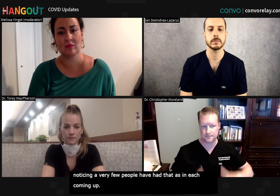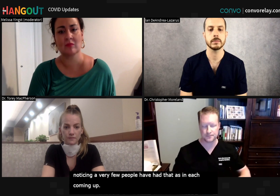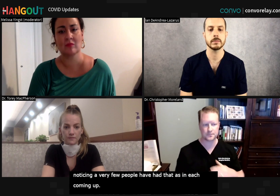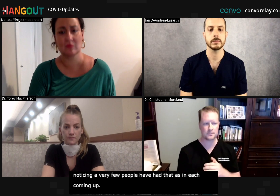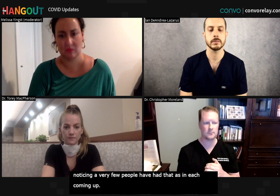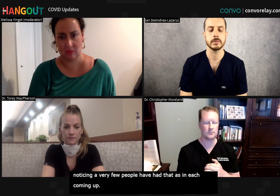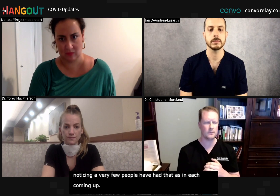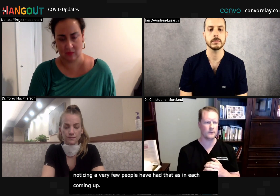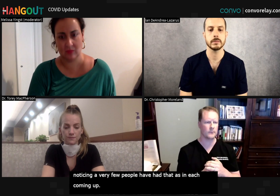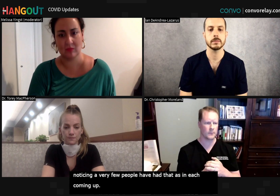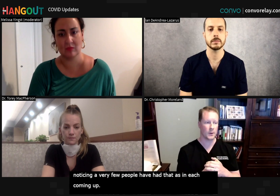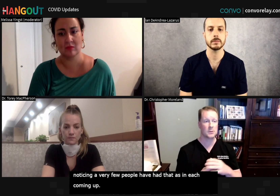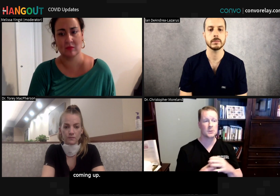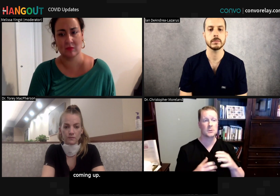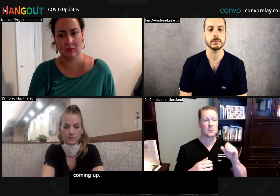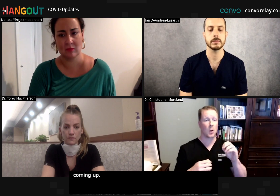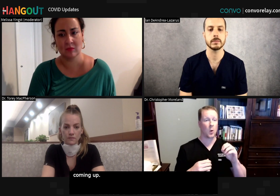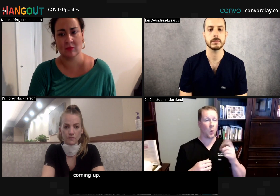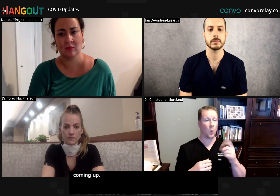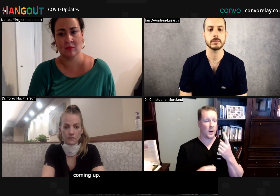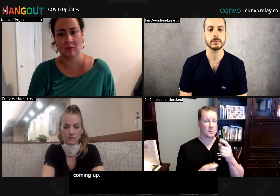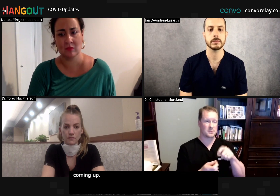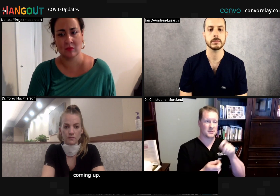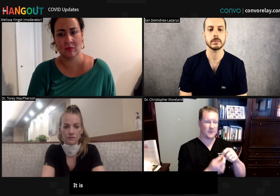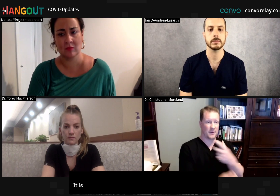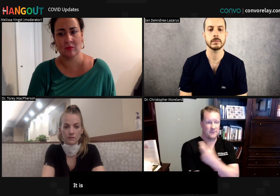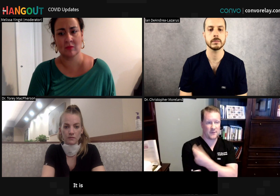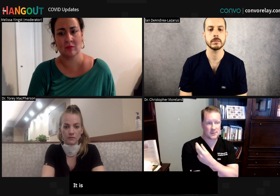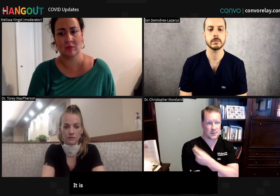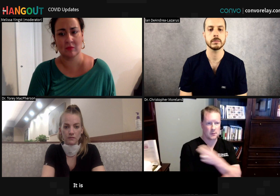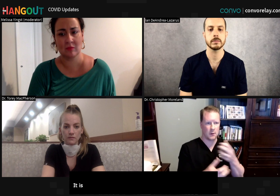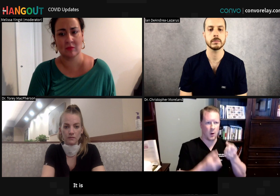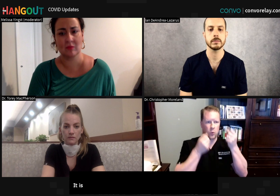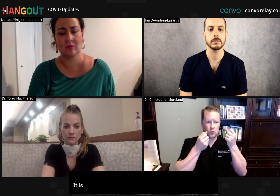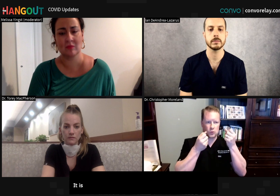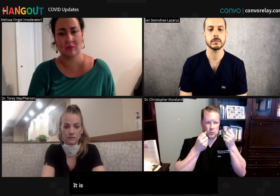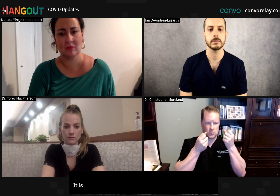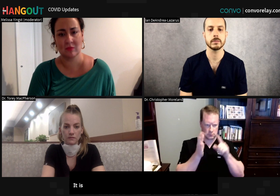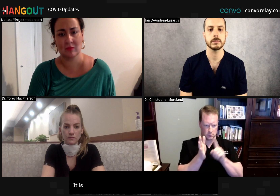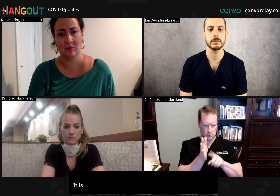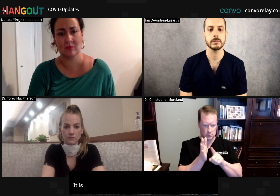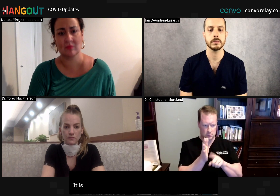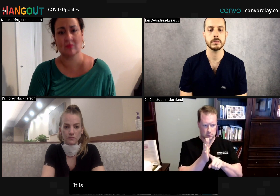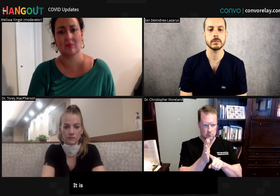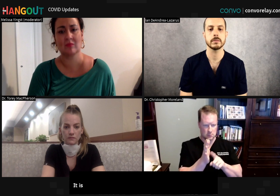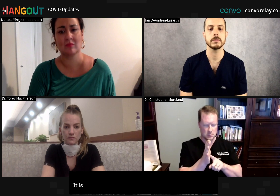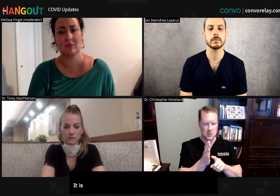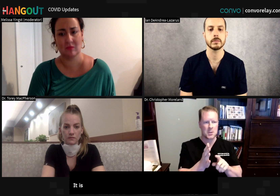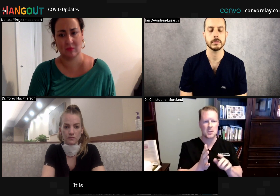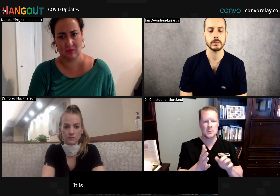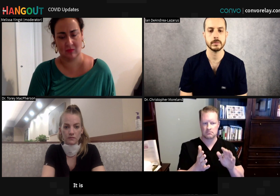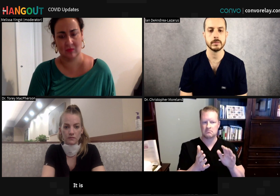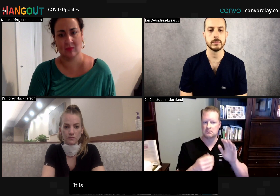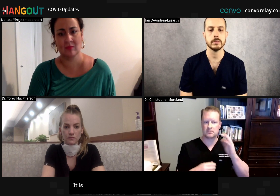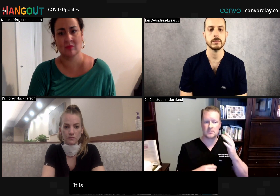clotting and a clot maybe going to the brain or another part of the body. But with a specific vaccine, they've done a